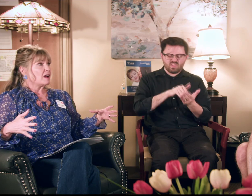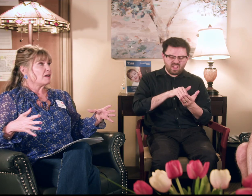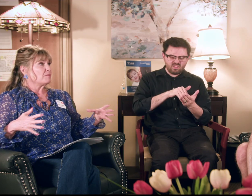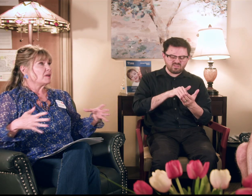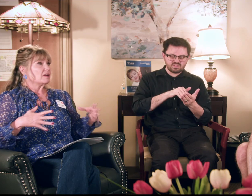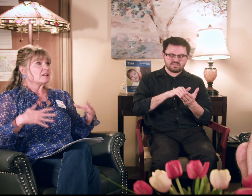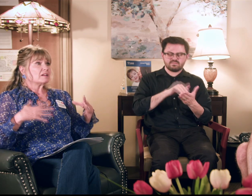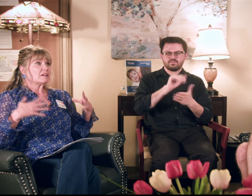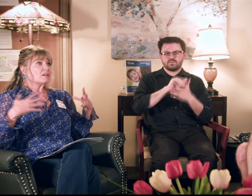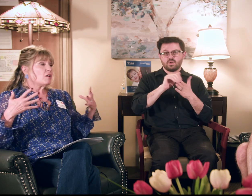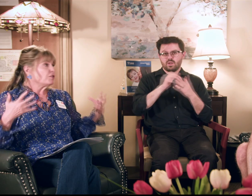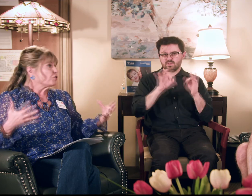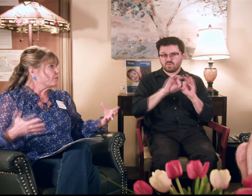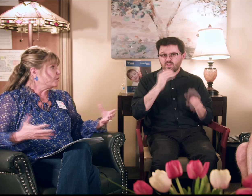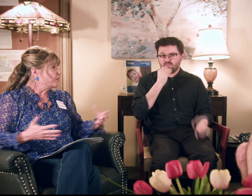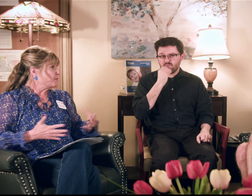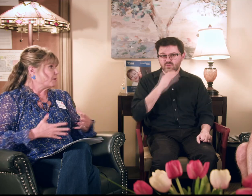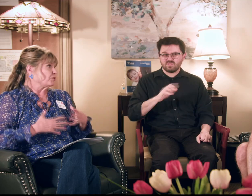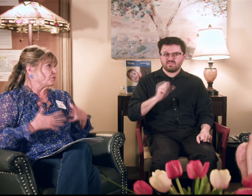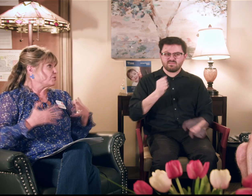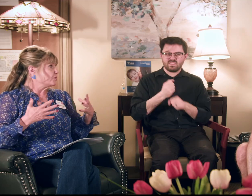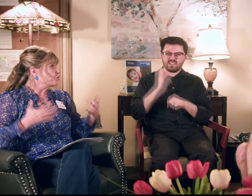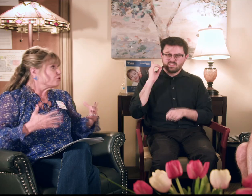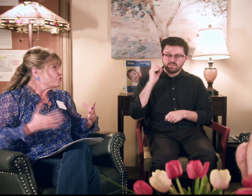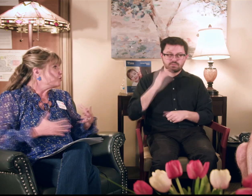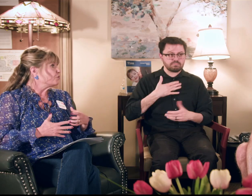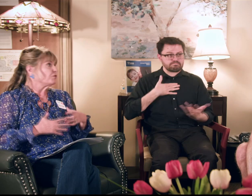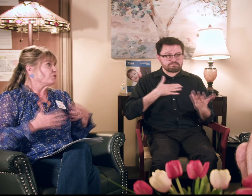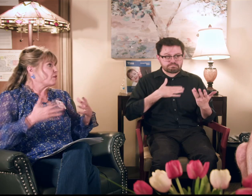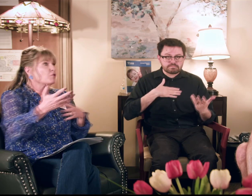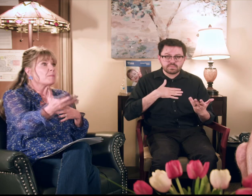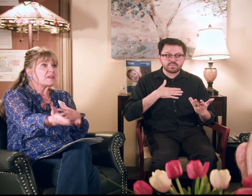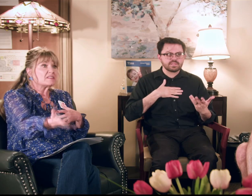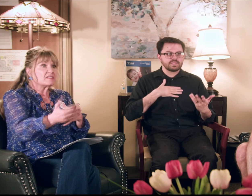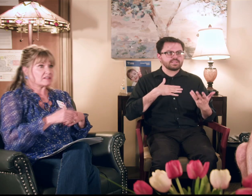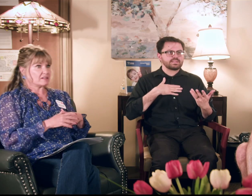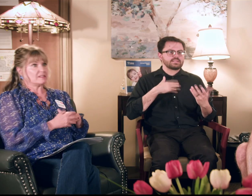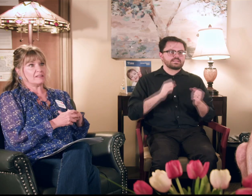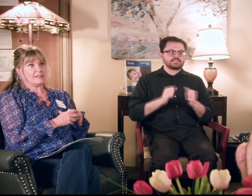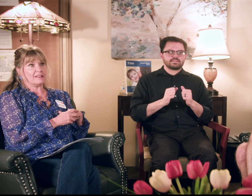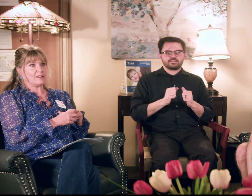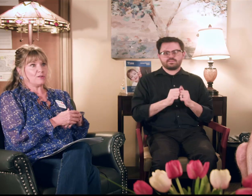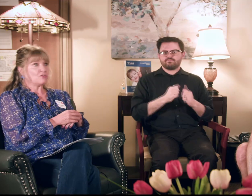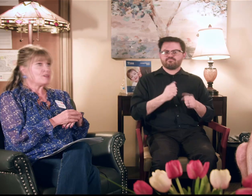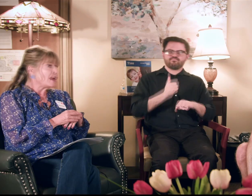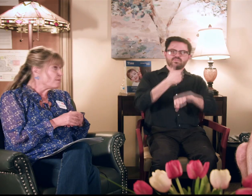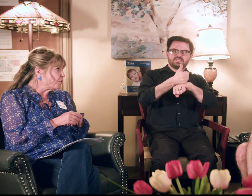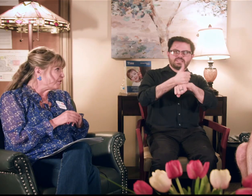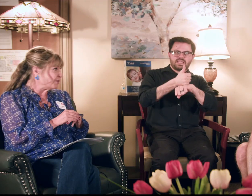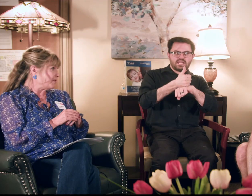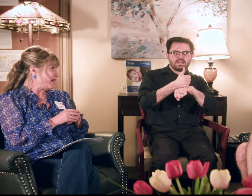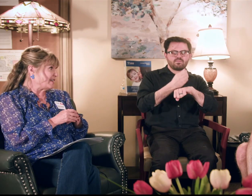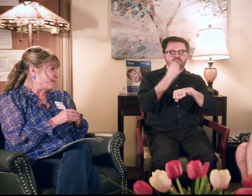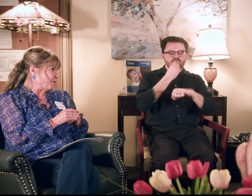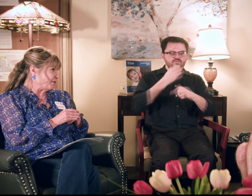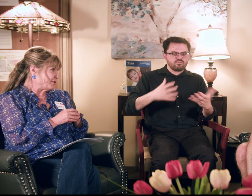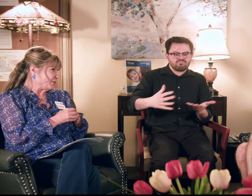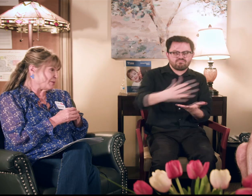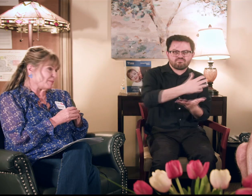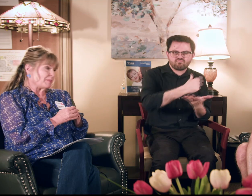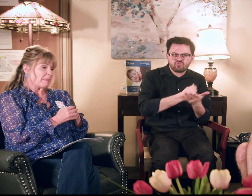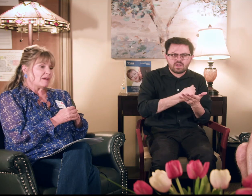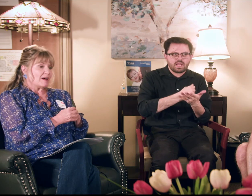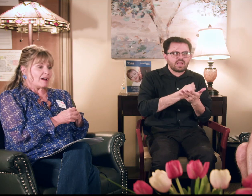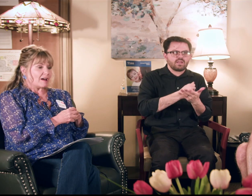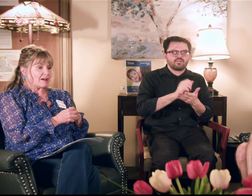please, call on your community members, do a church food drive, your businesses, your neighborhood. We've had